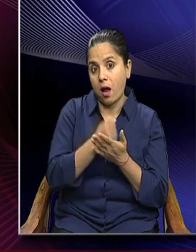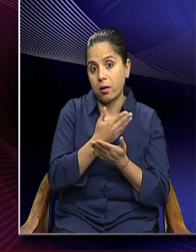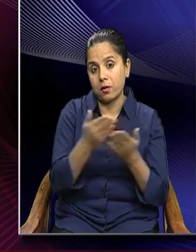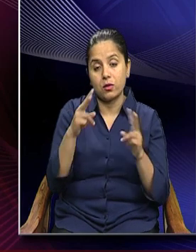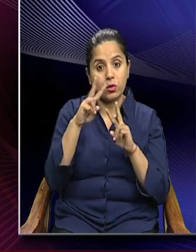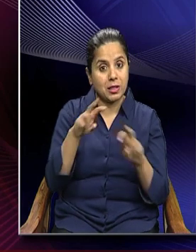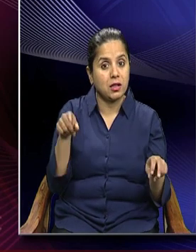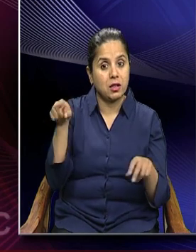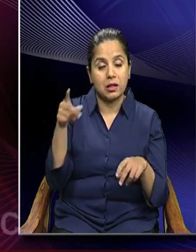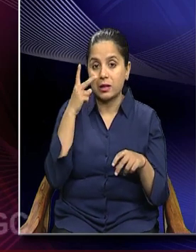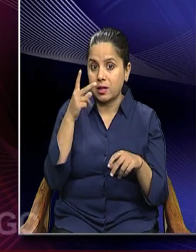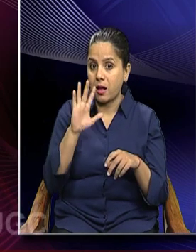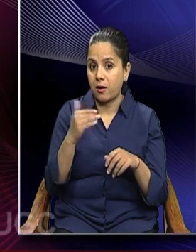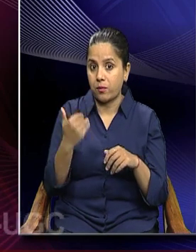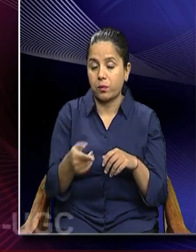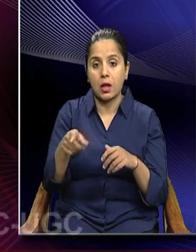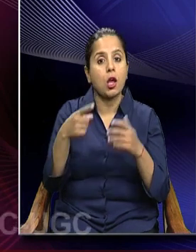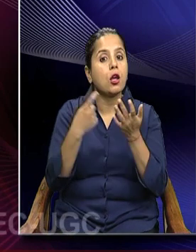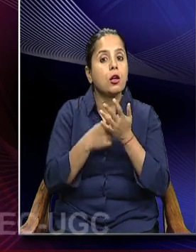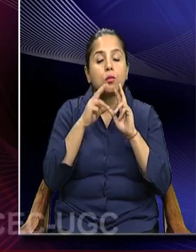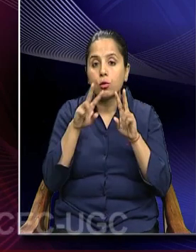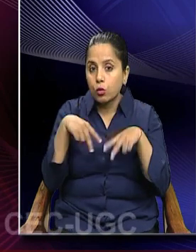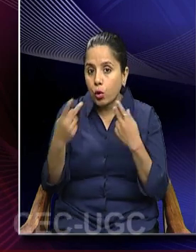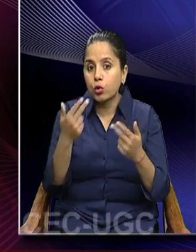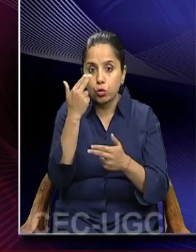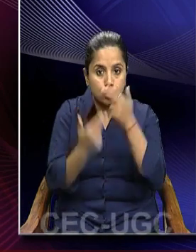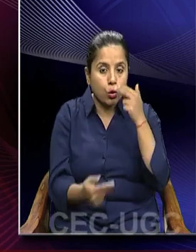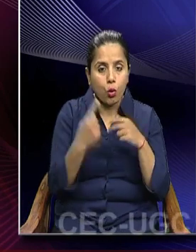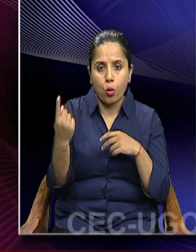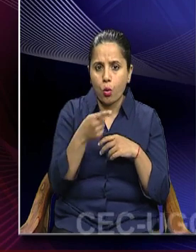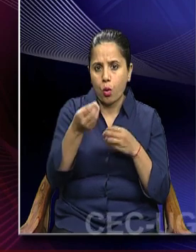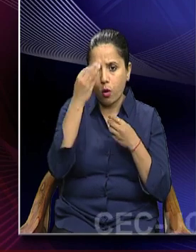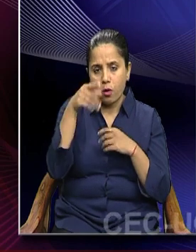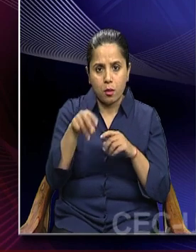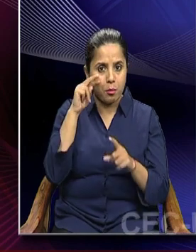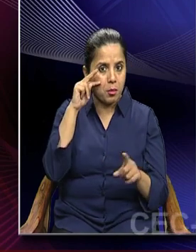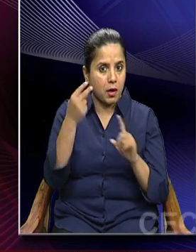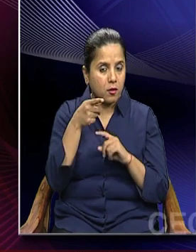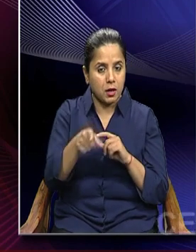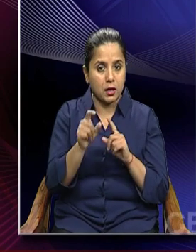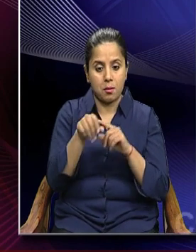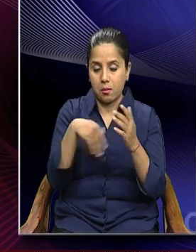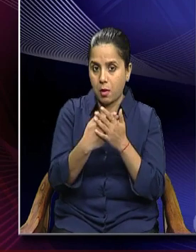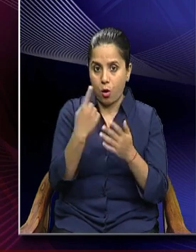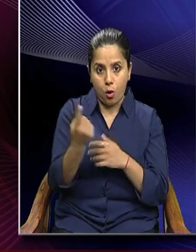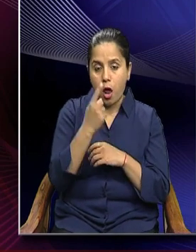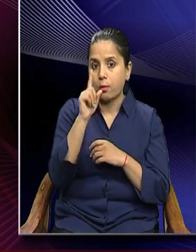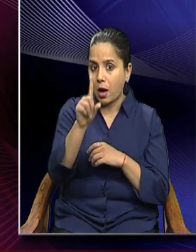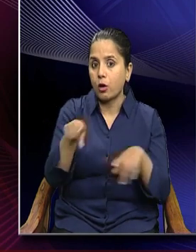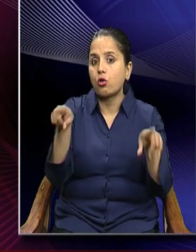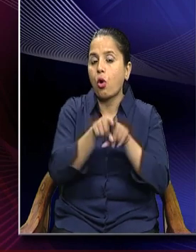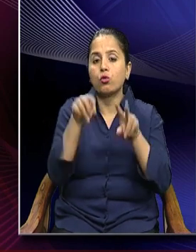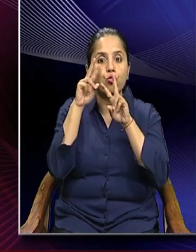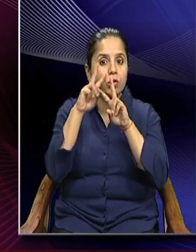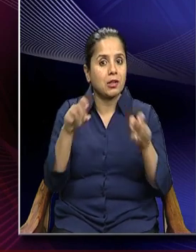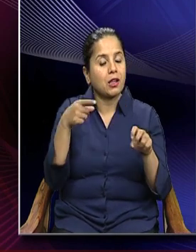researcher acknowledges that the reported stories not only convey the perspective of the participant, but also the